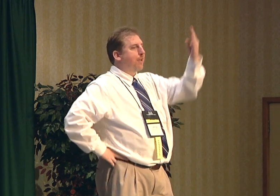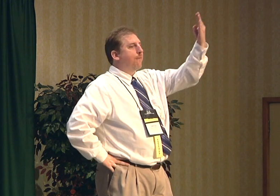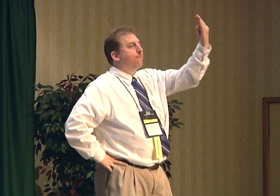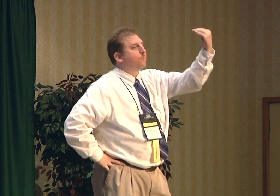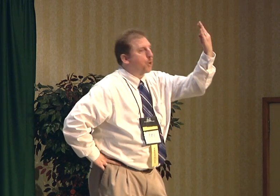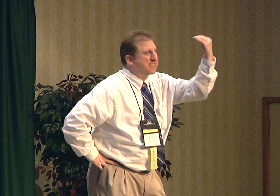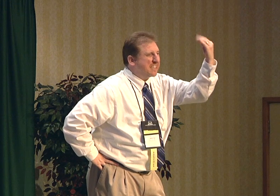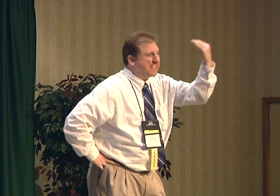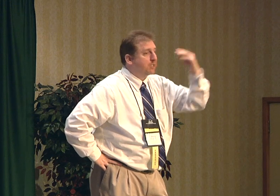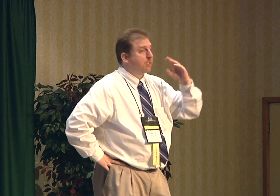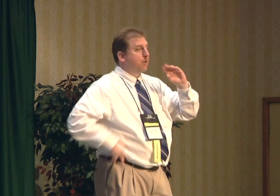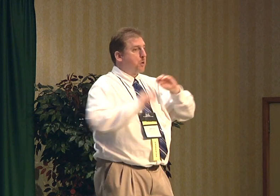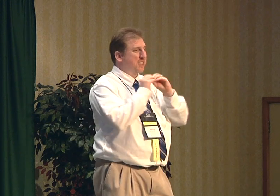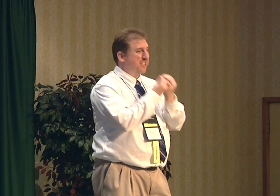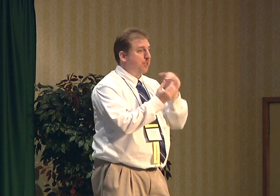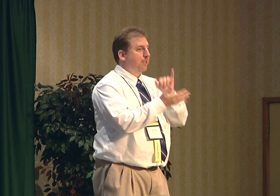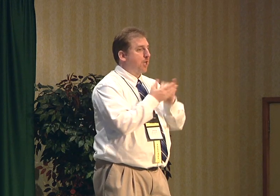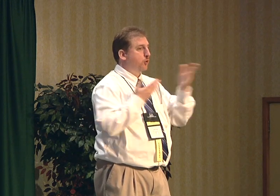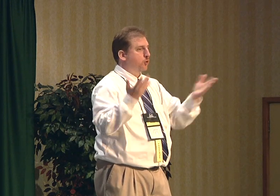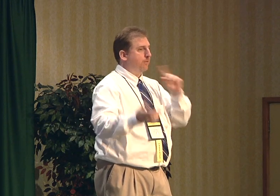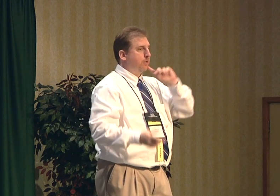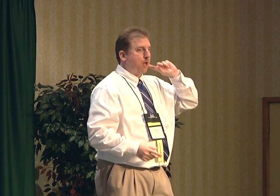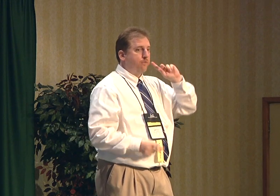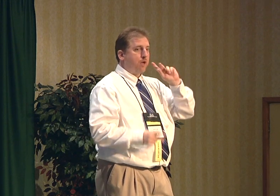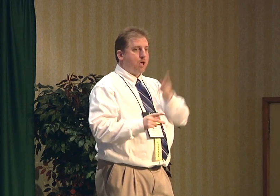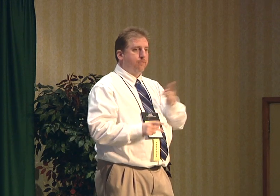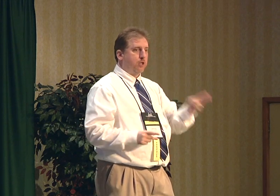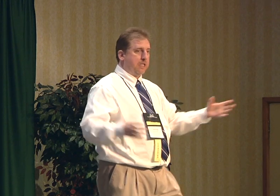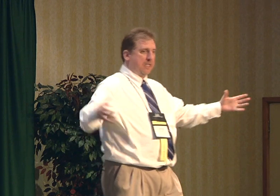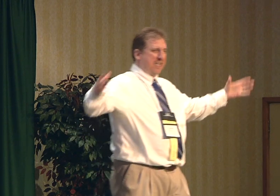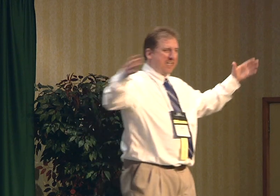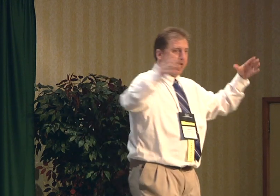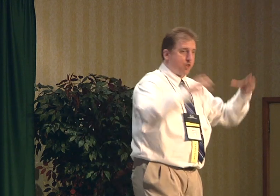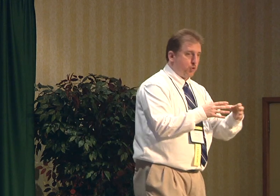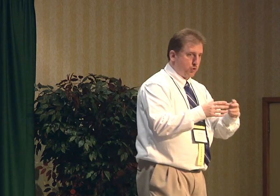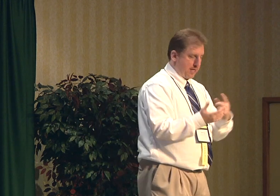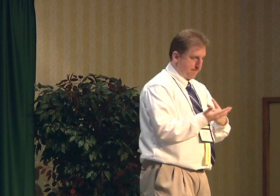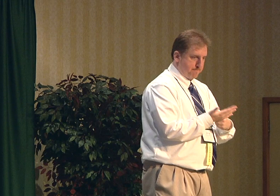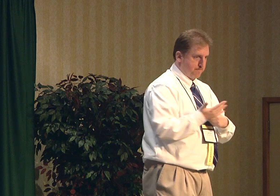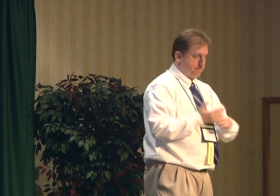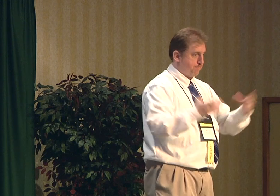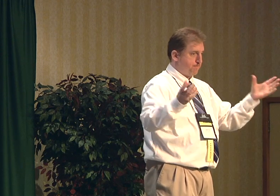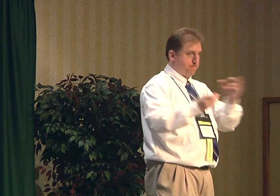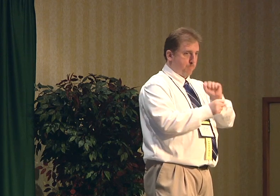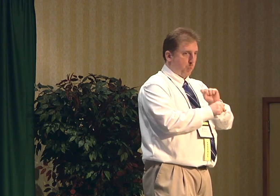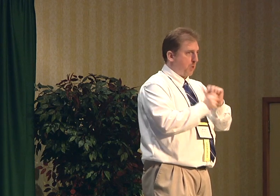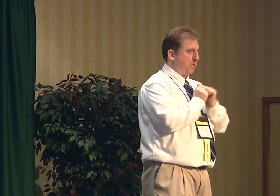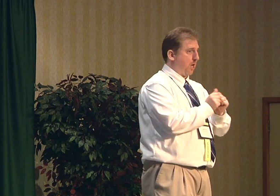When's the last time you saw 14 organizations that serve deaf and hard of hearing population get together and